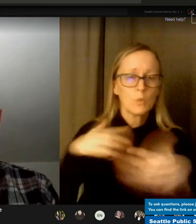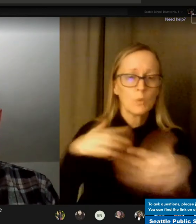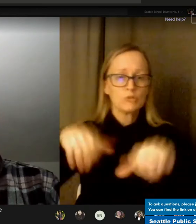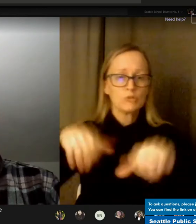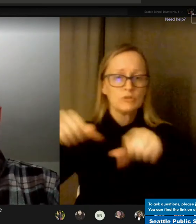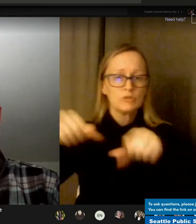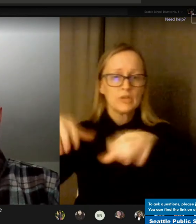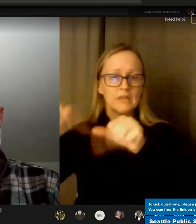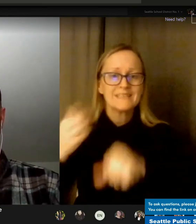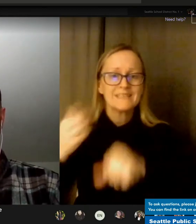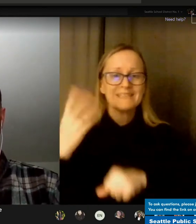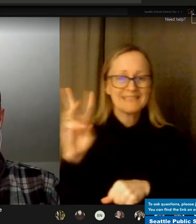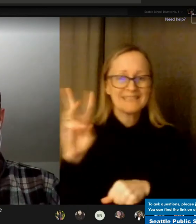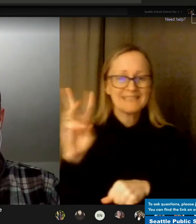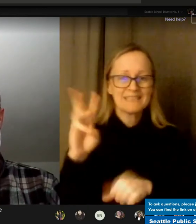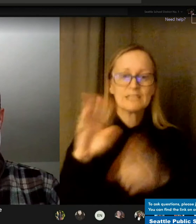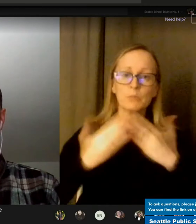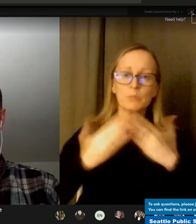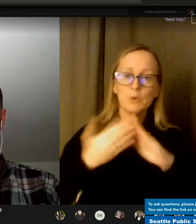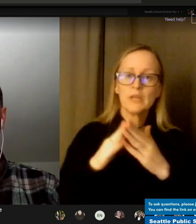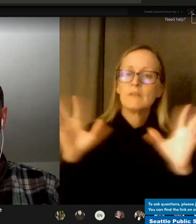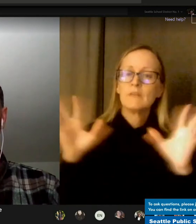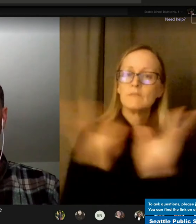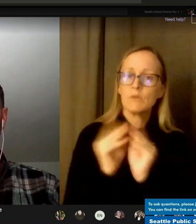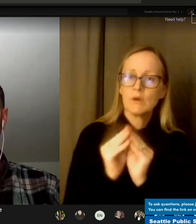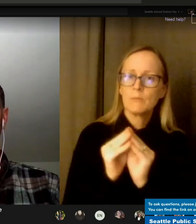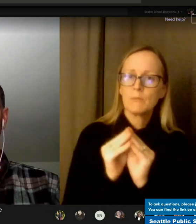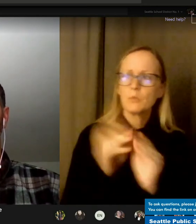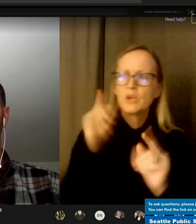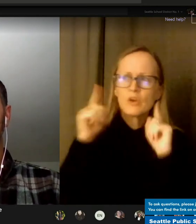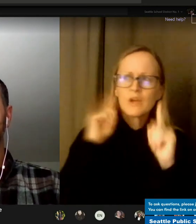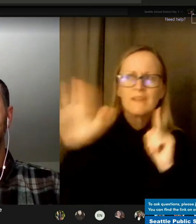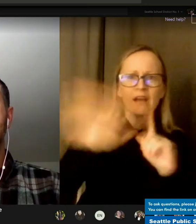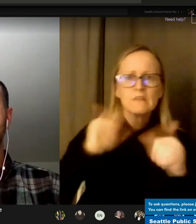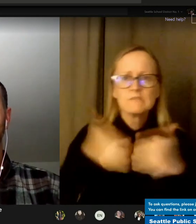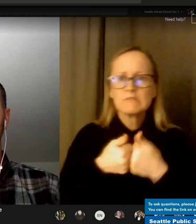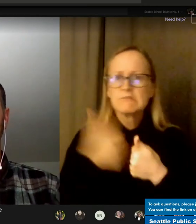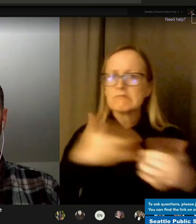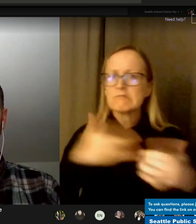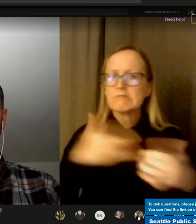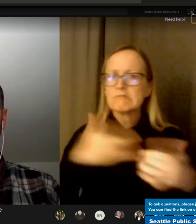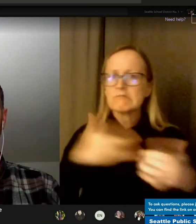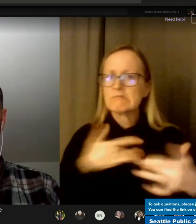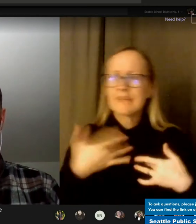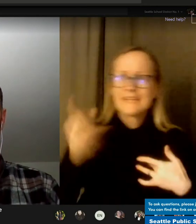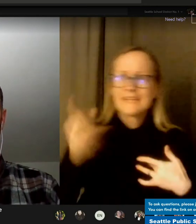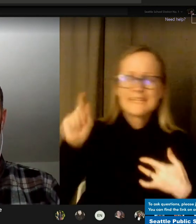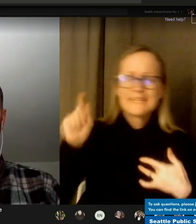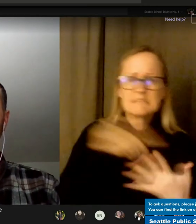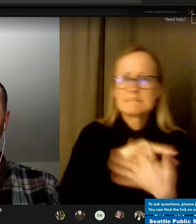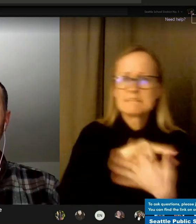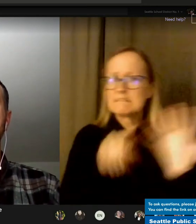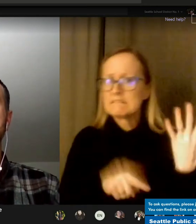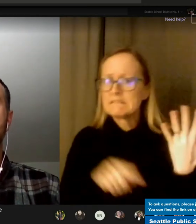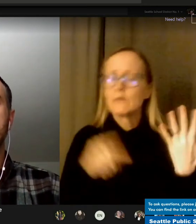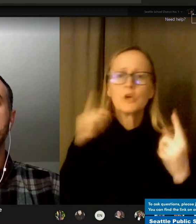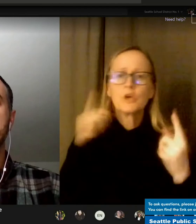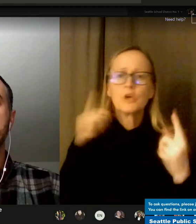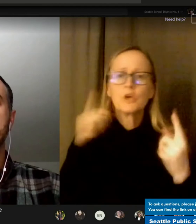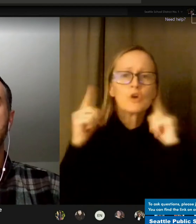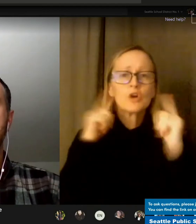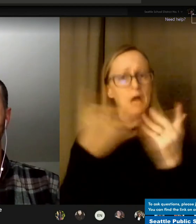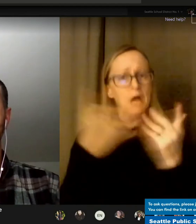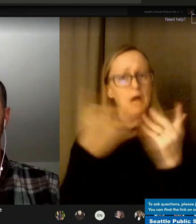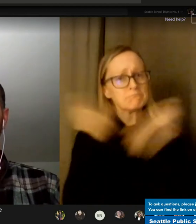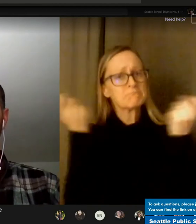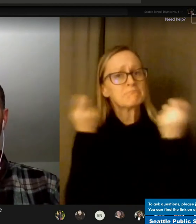heard directly from families about the challenges of remote learning. Families shared their needs and concerns, and we heard some celebrations as well. The